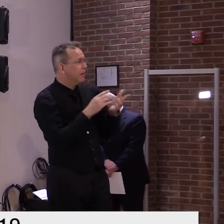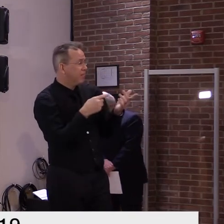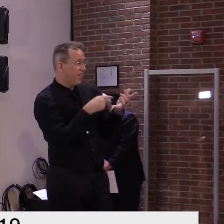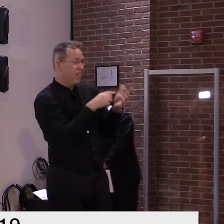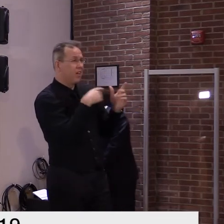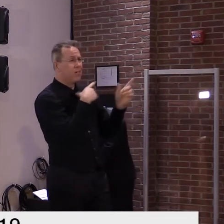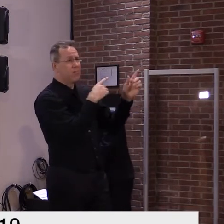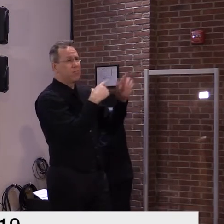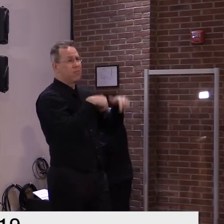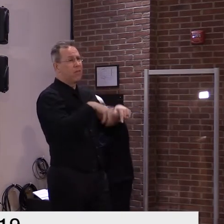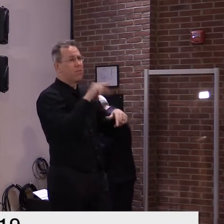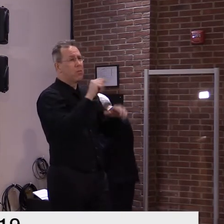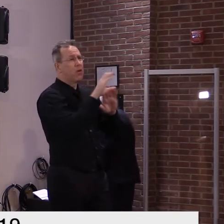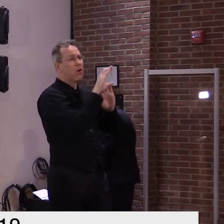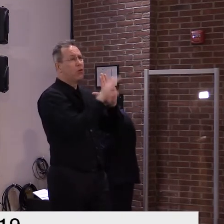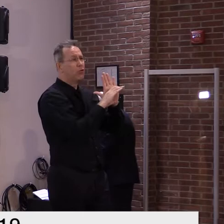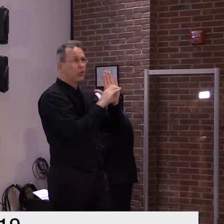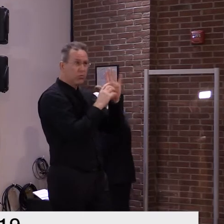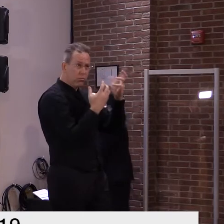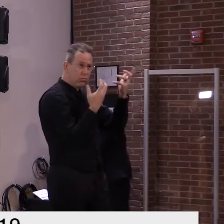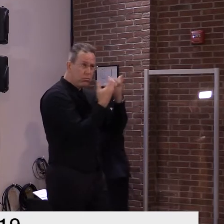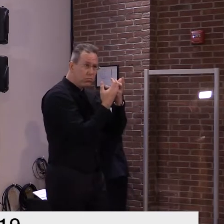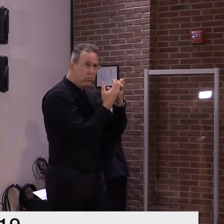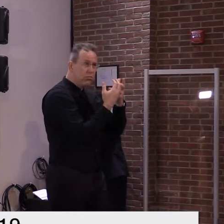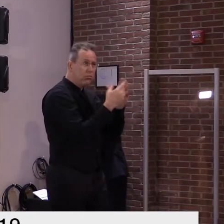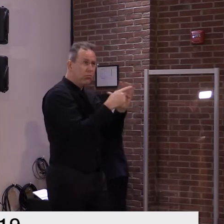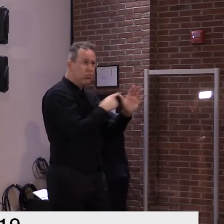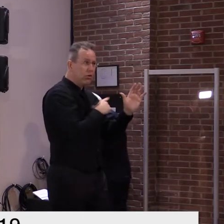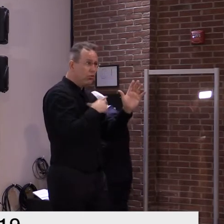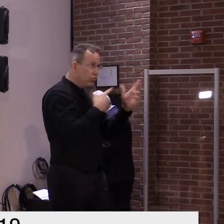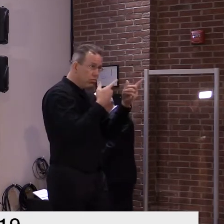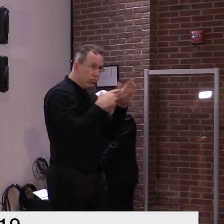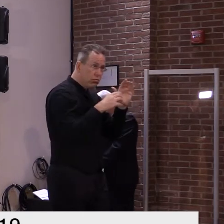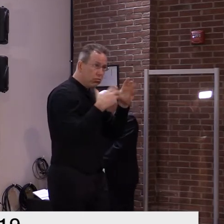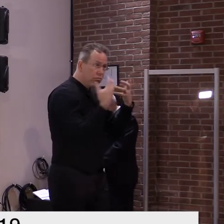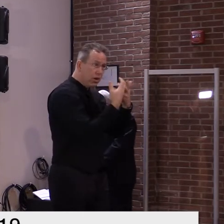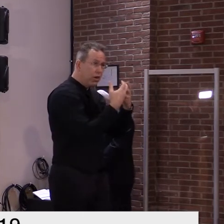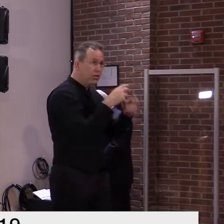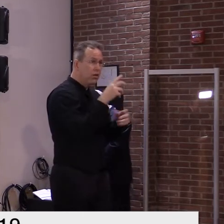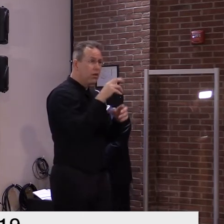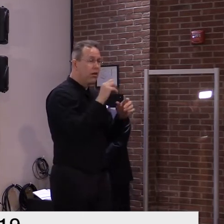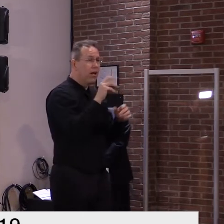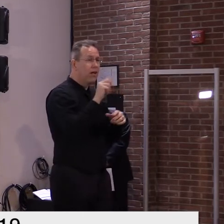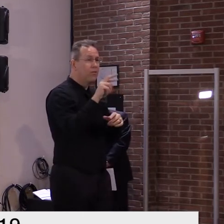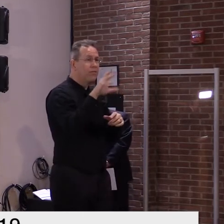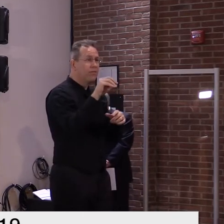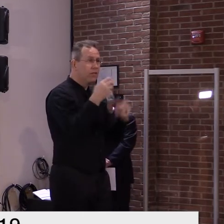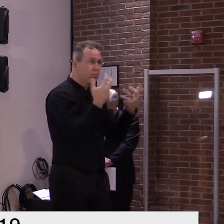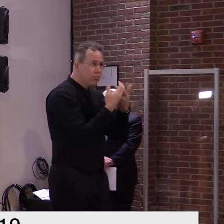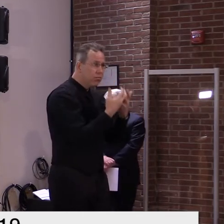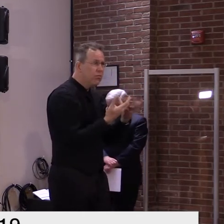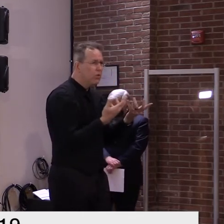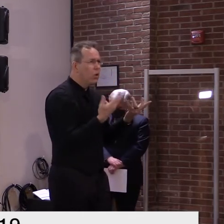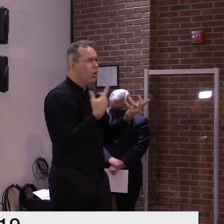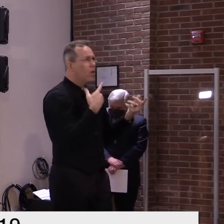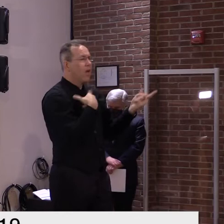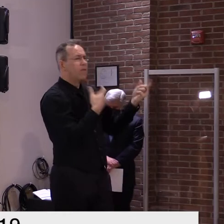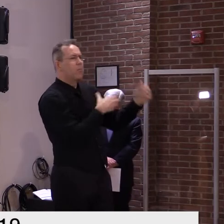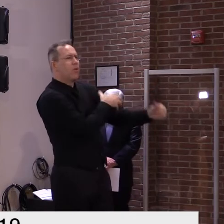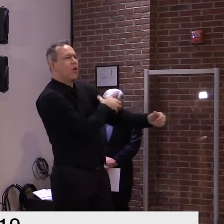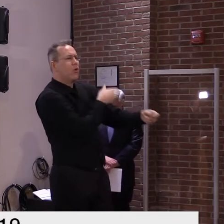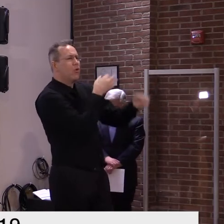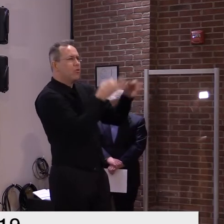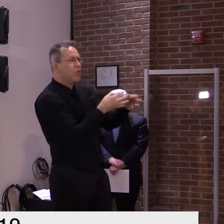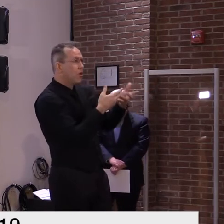because it's clear that we have the ability to do this, and it's a yes until they say no from